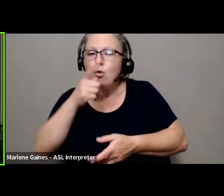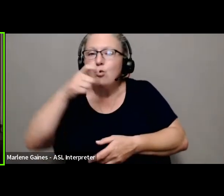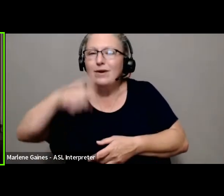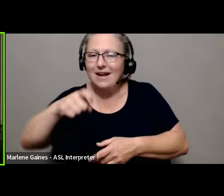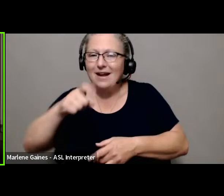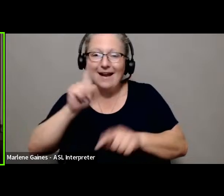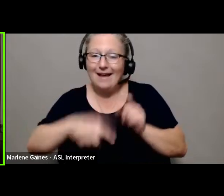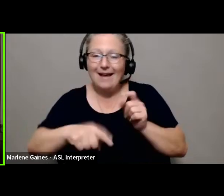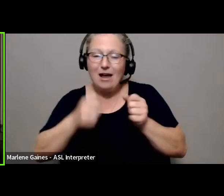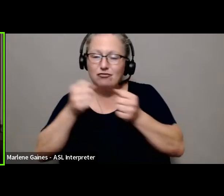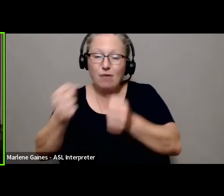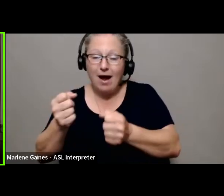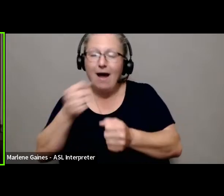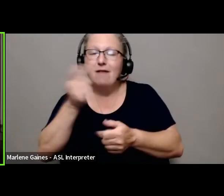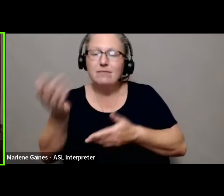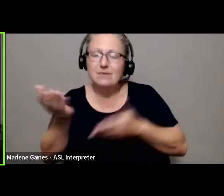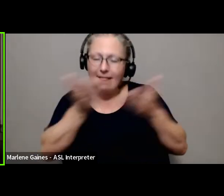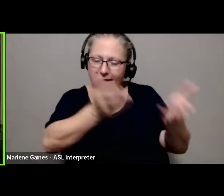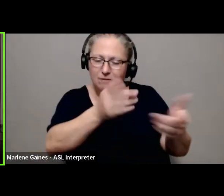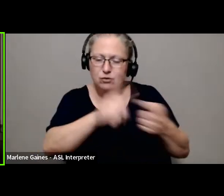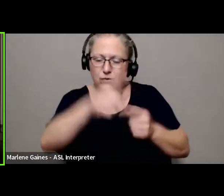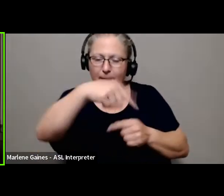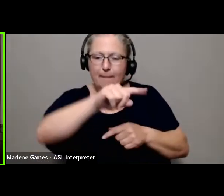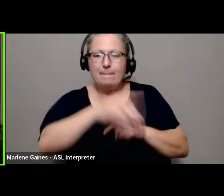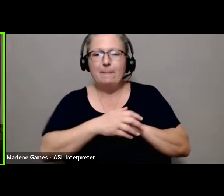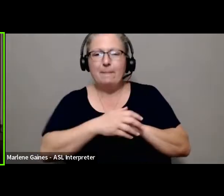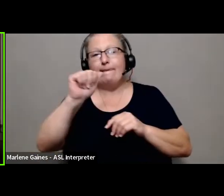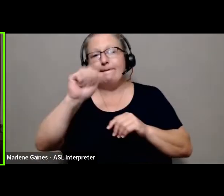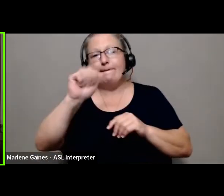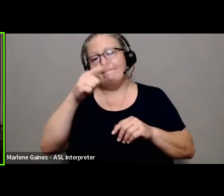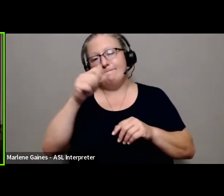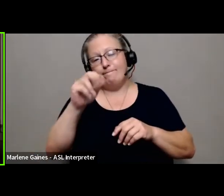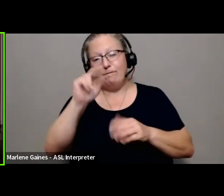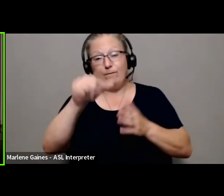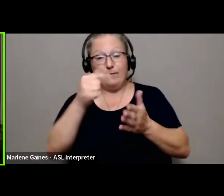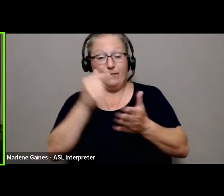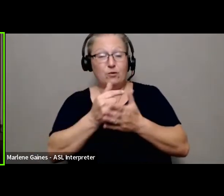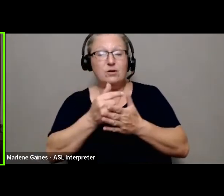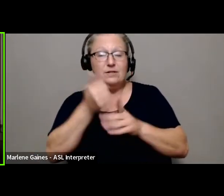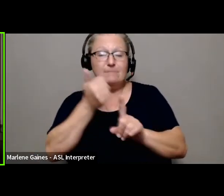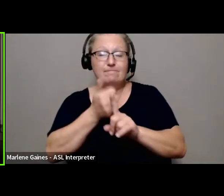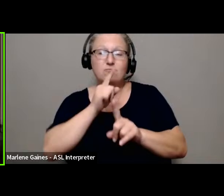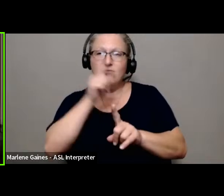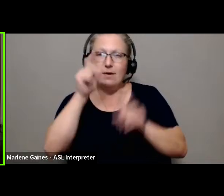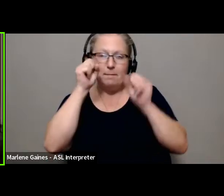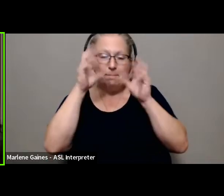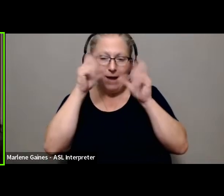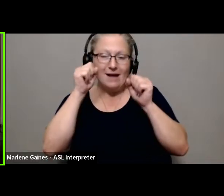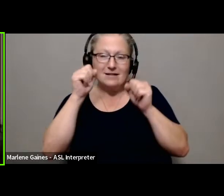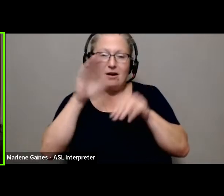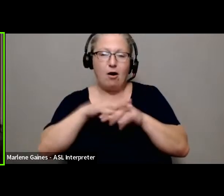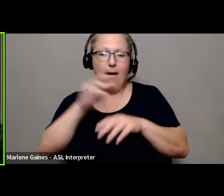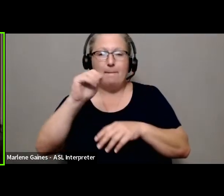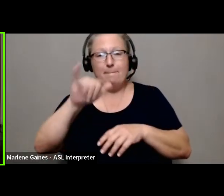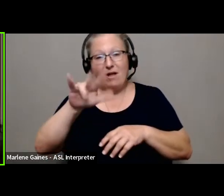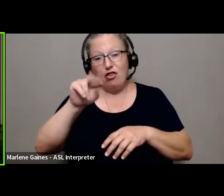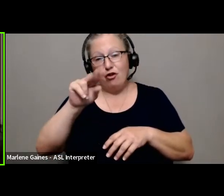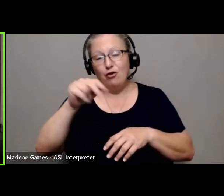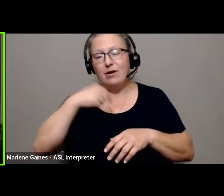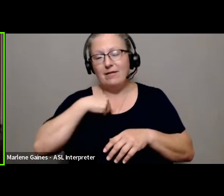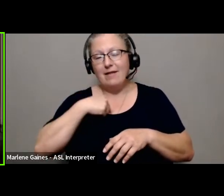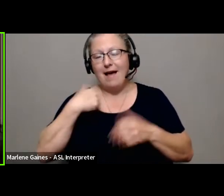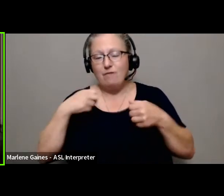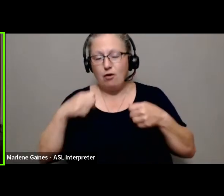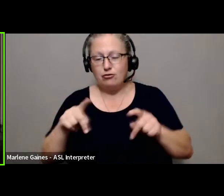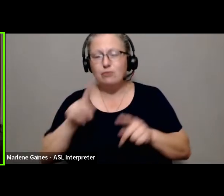can't travel. And then the Aragon graduation, that was really amazing. That was on May 30th. And I had the opportunity to